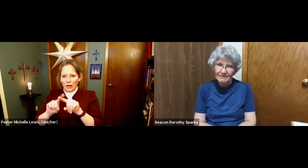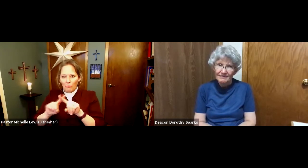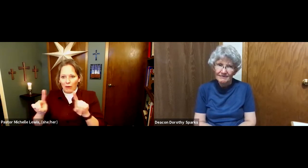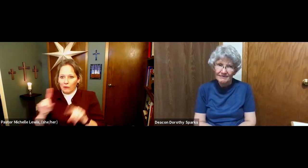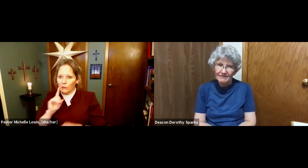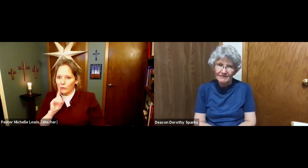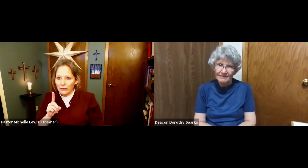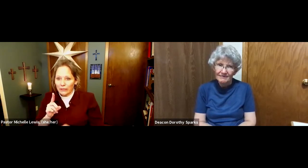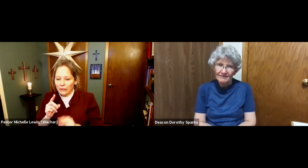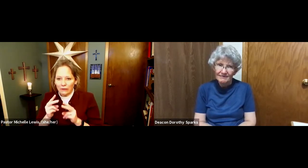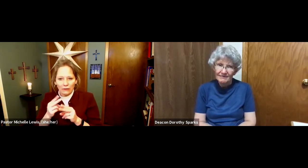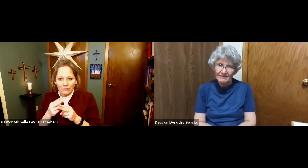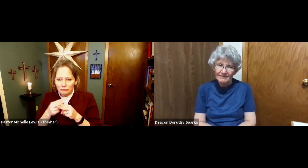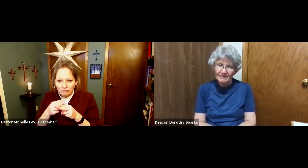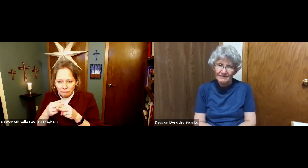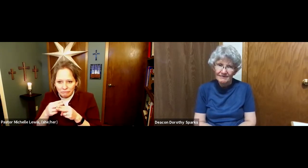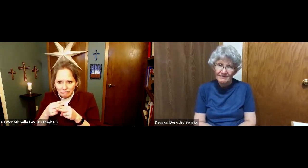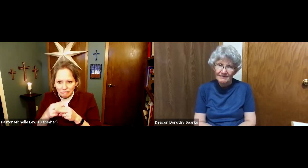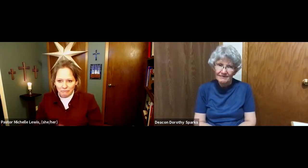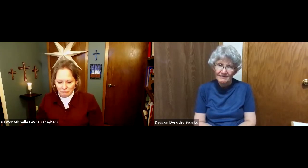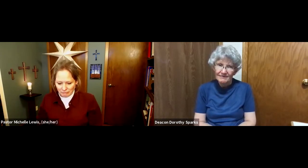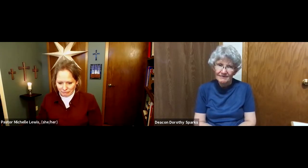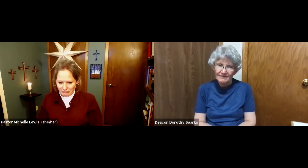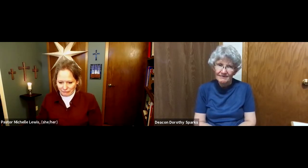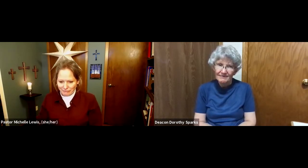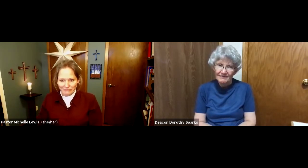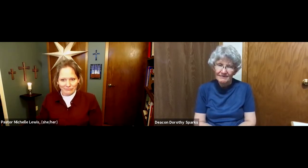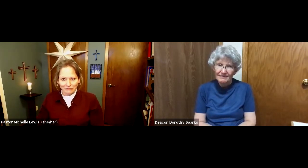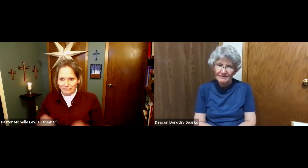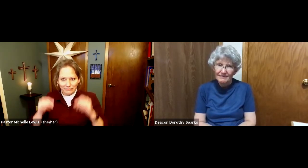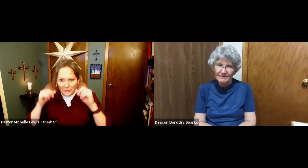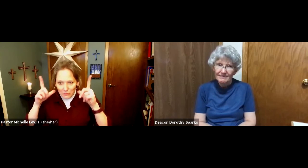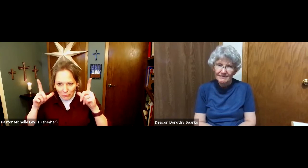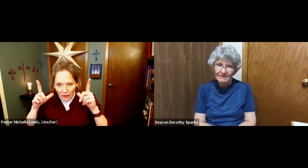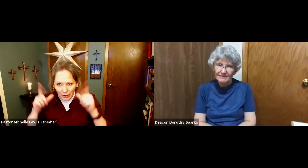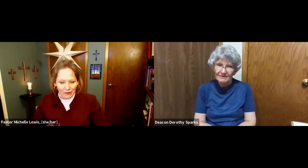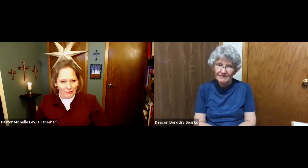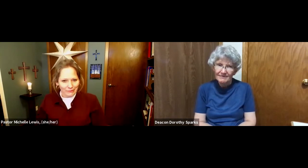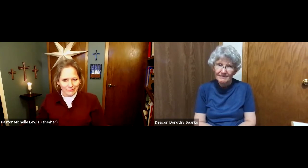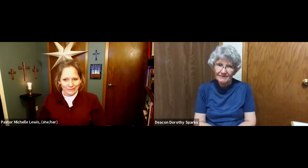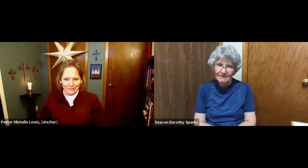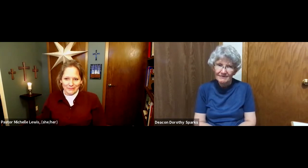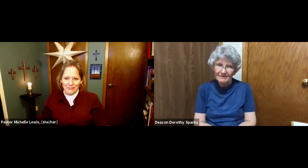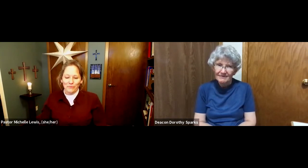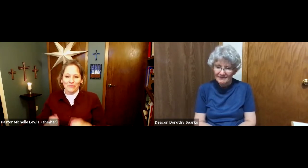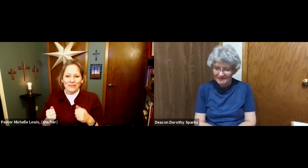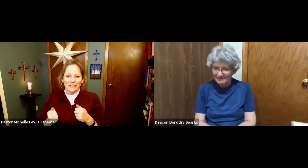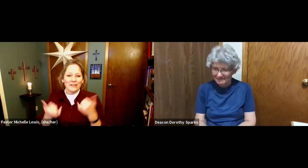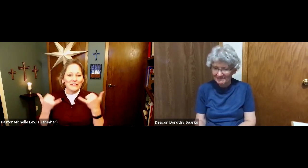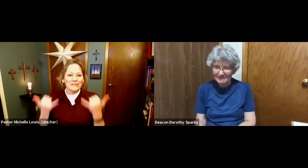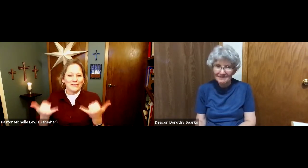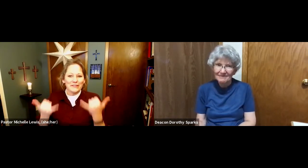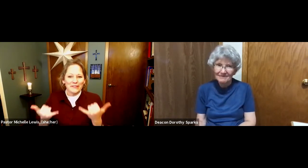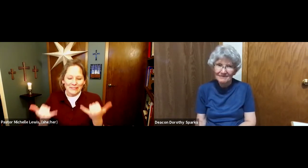And while that is the most important piece of the story, it's very brief. And it's a surprise.